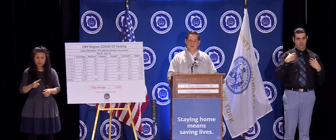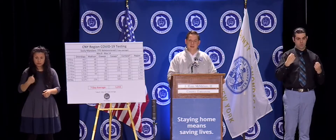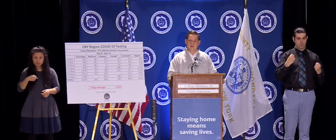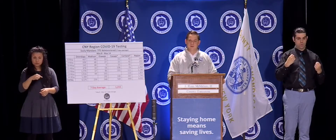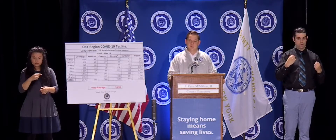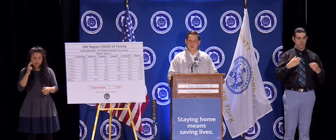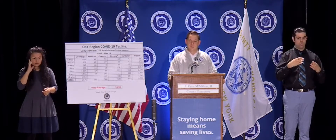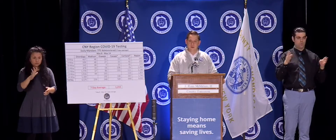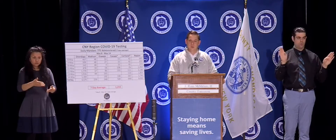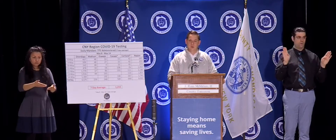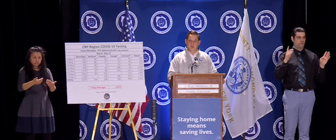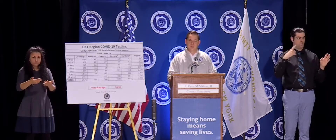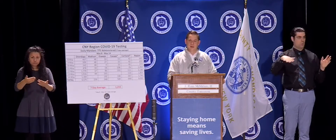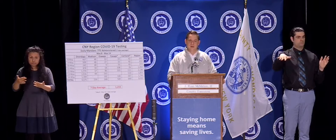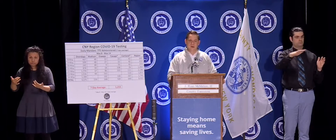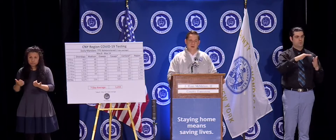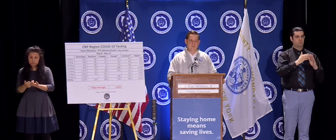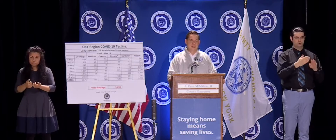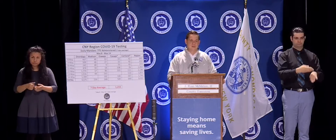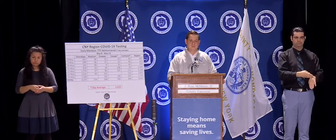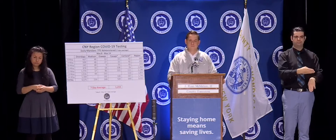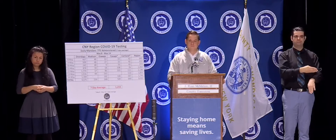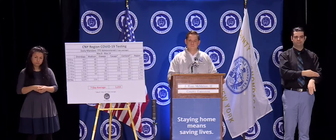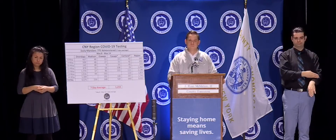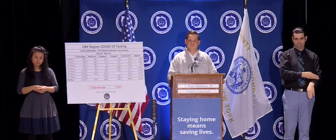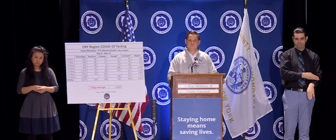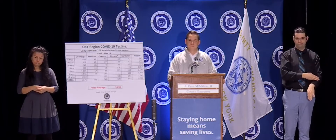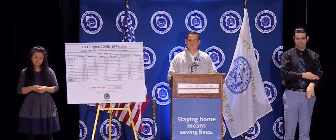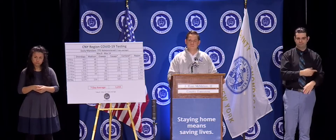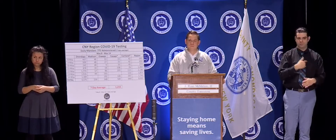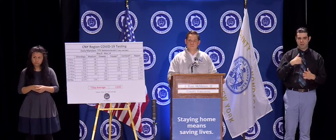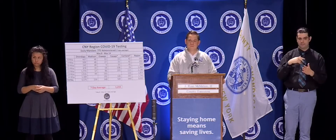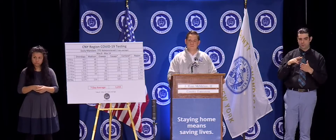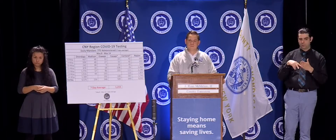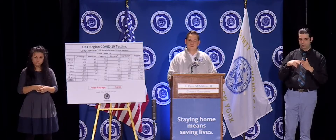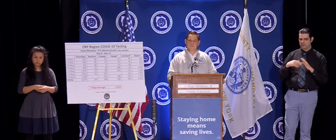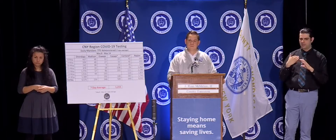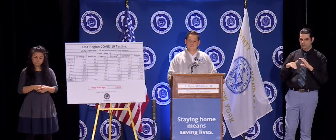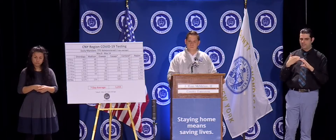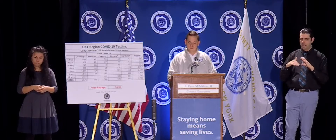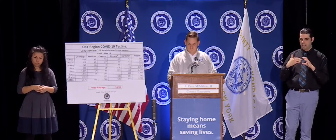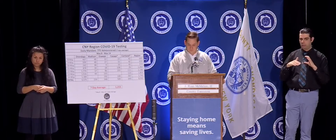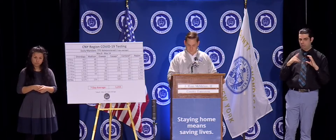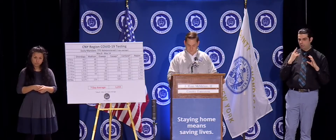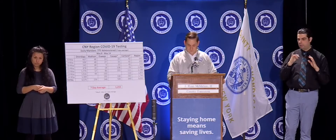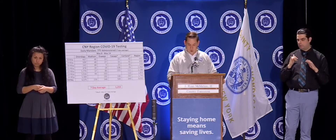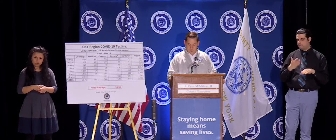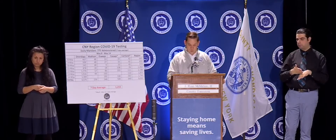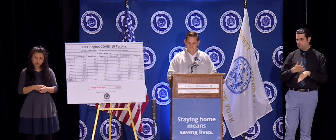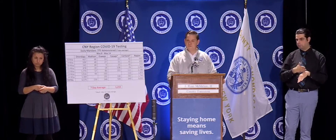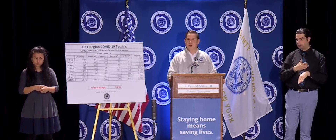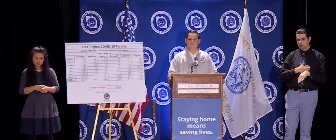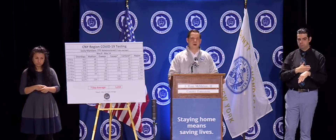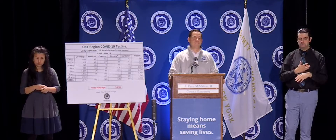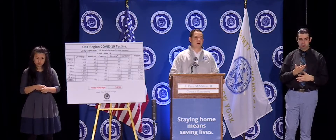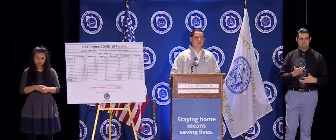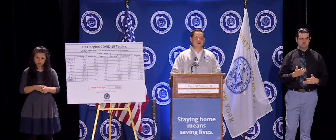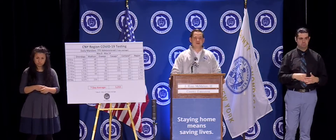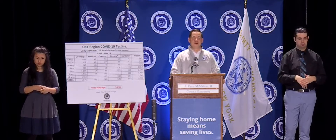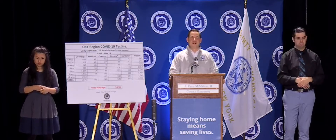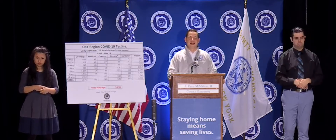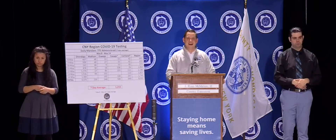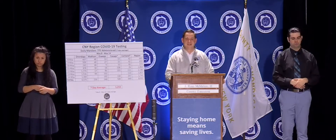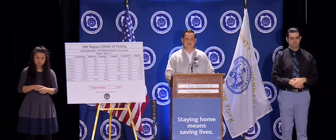my unscientific poll through my email inbox. Would you read that URL again, letter by letter? No. I'm kidding.